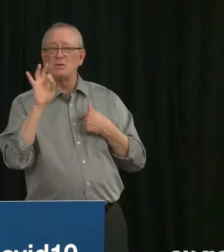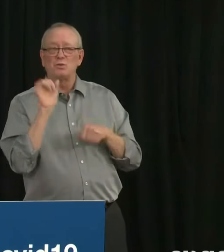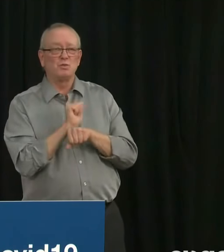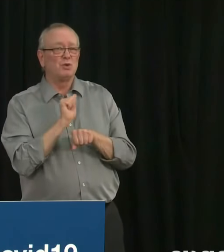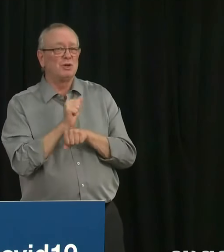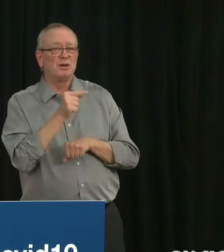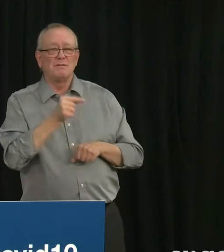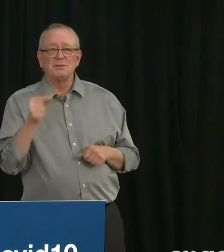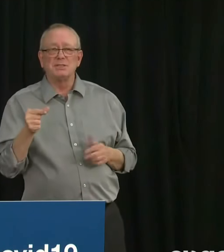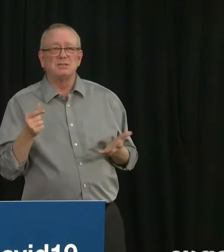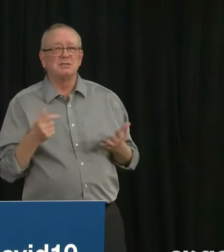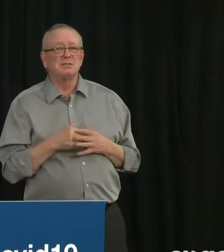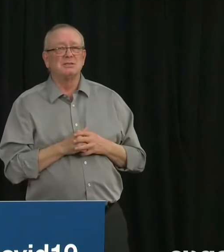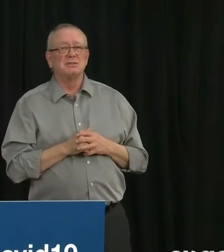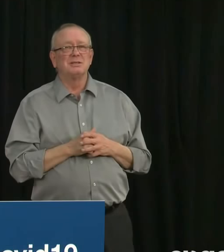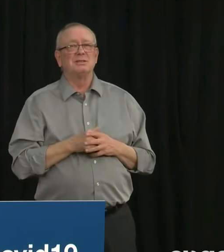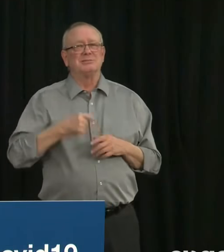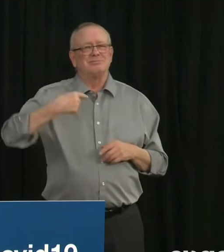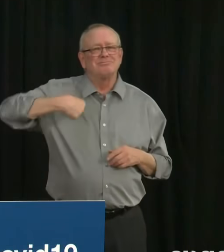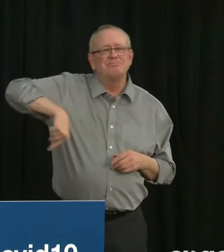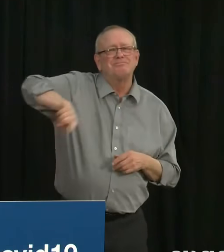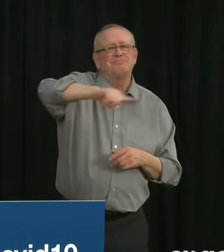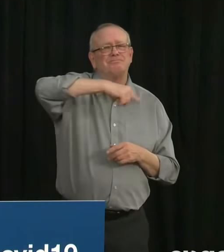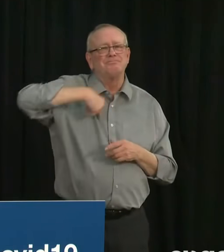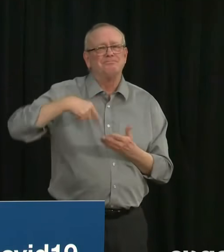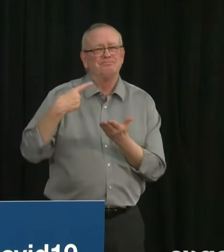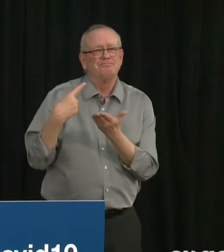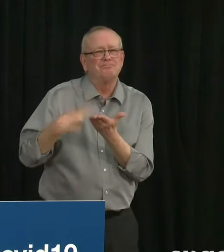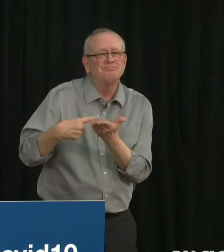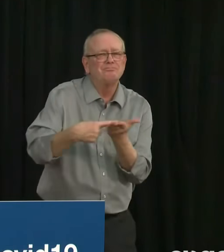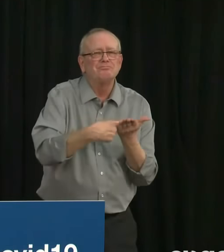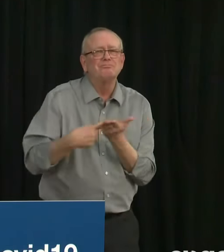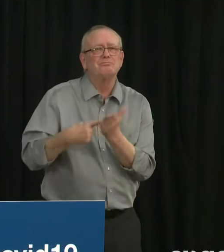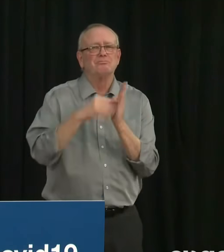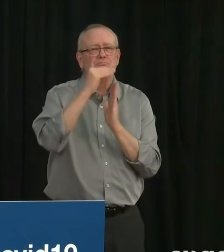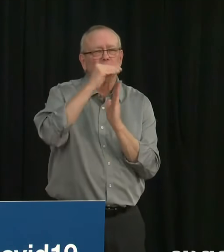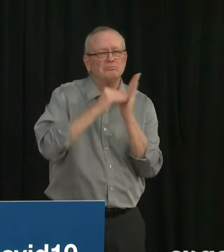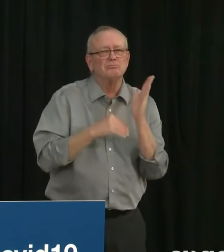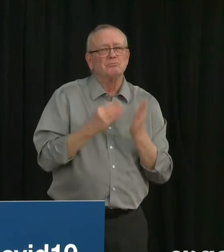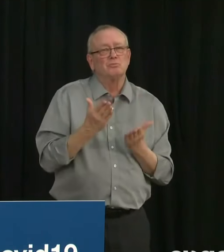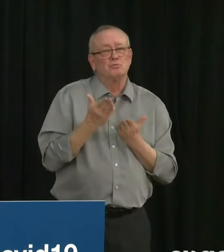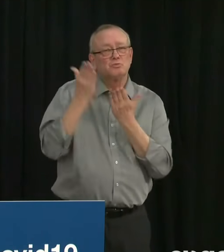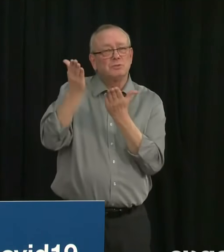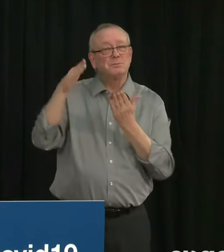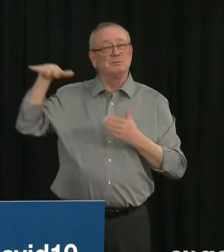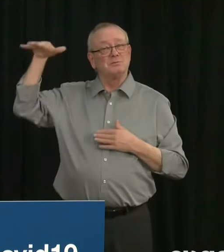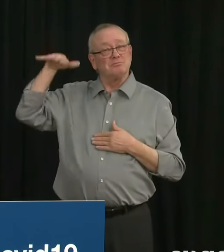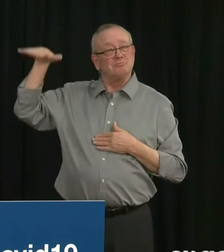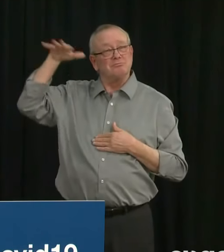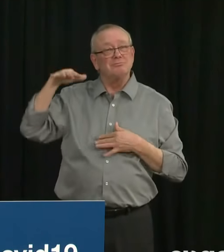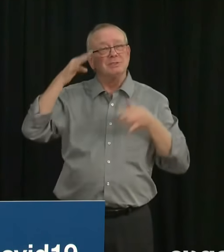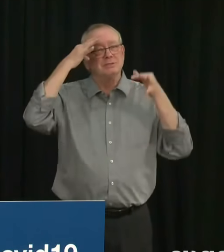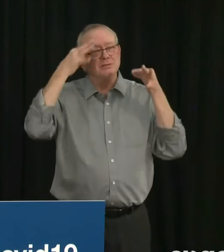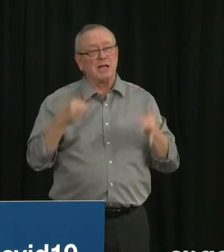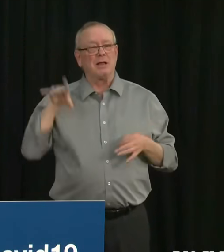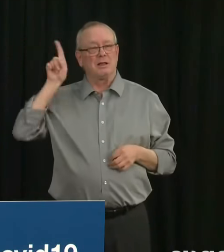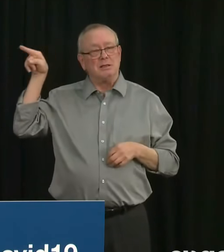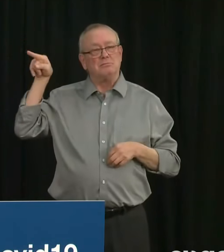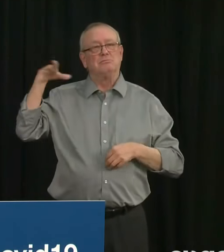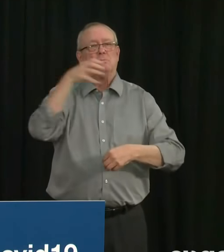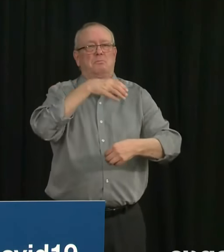officials who then make the ultimate decision. And the process by which that goes